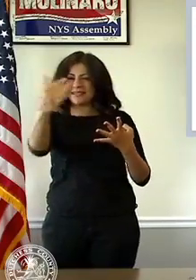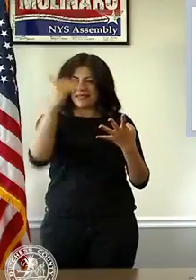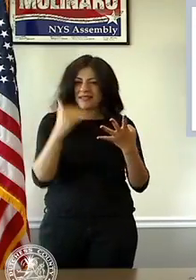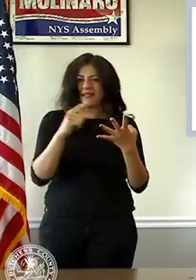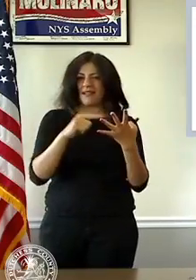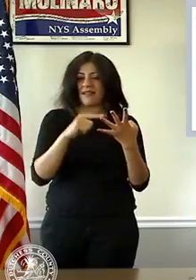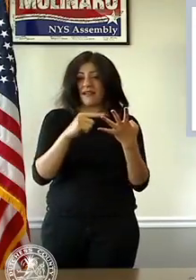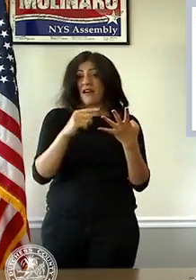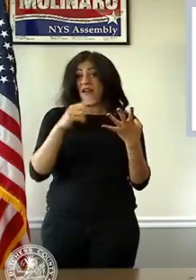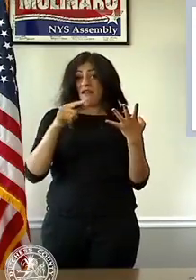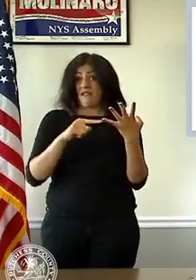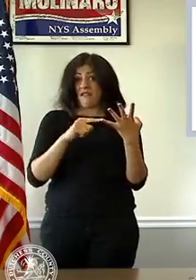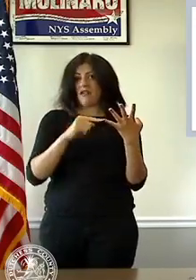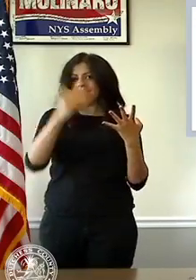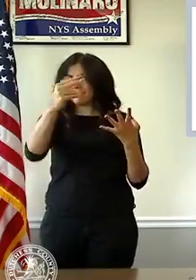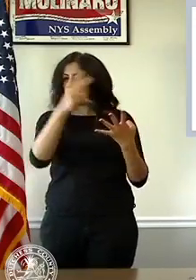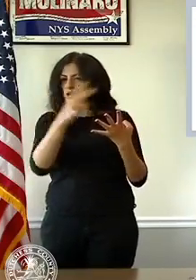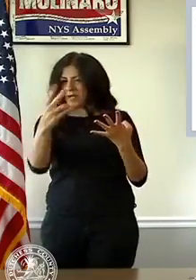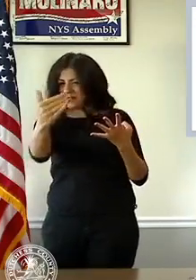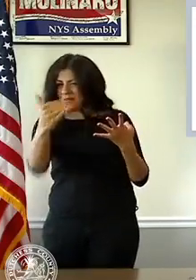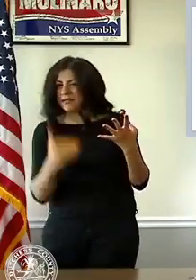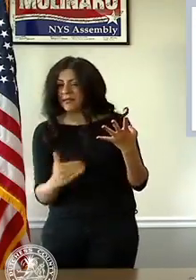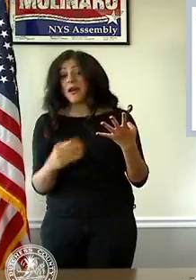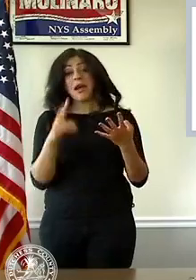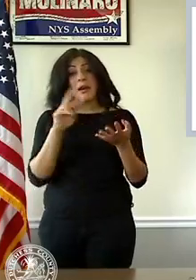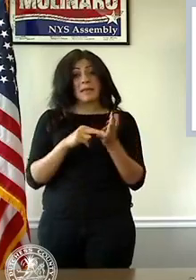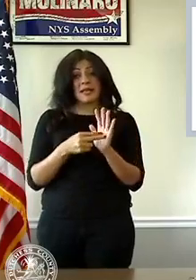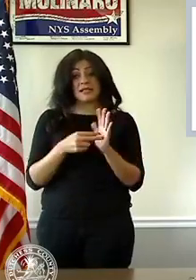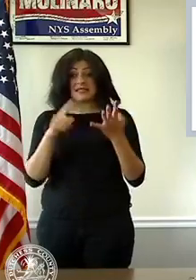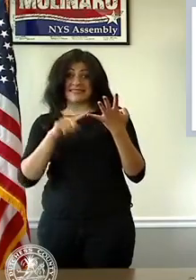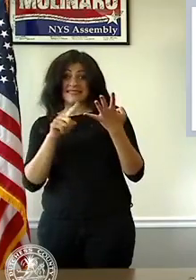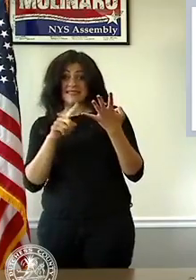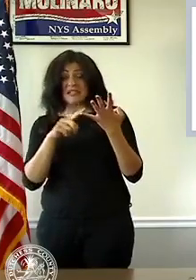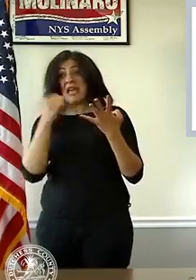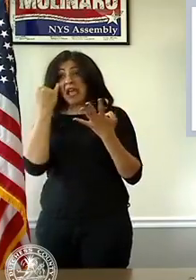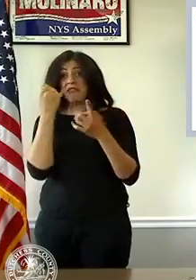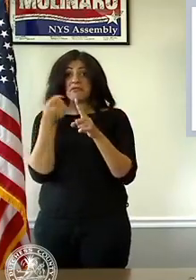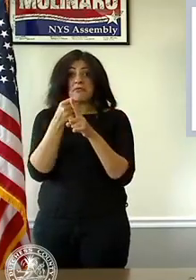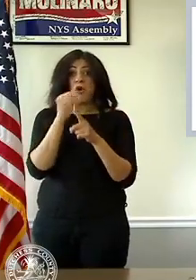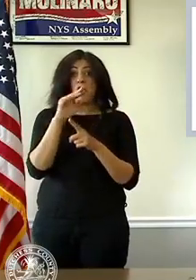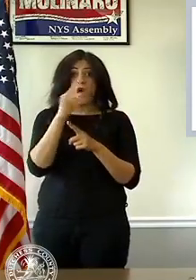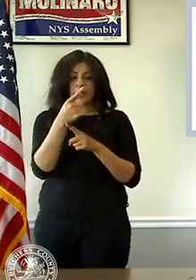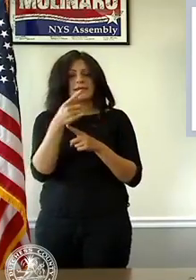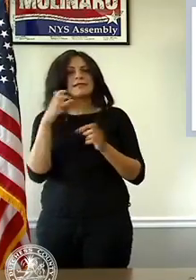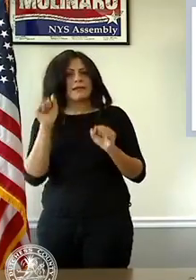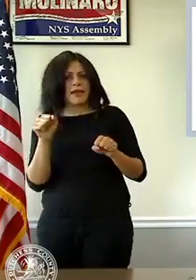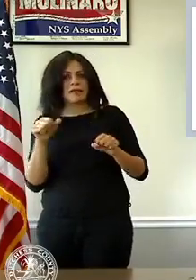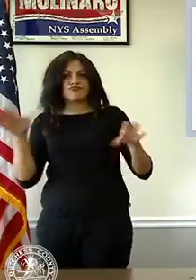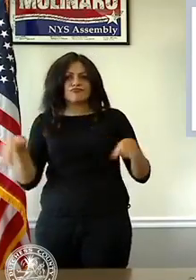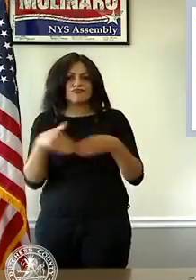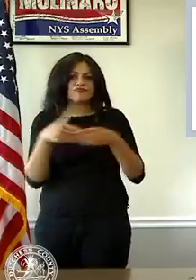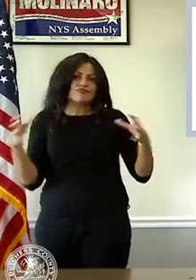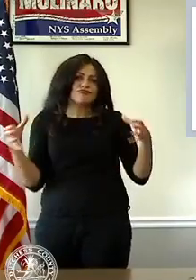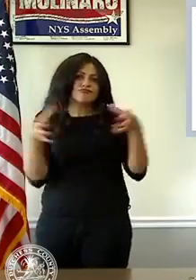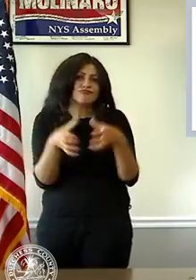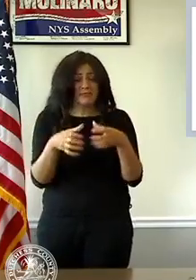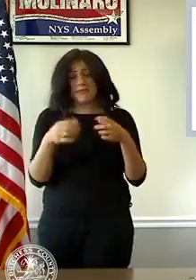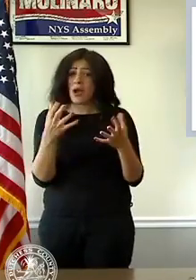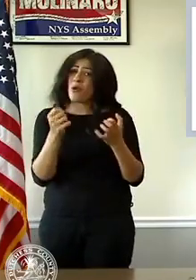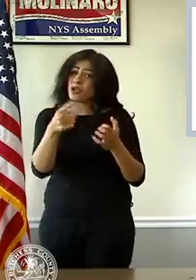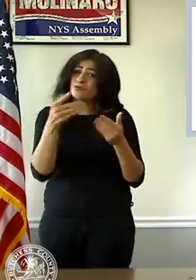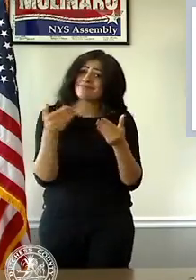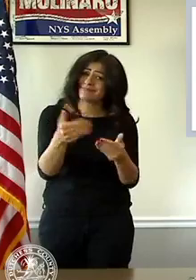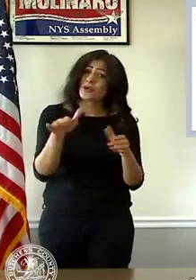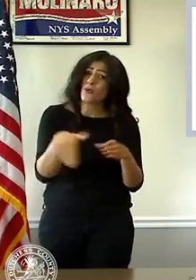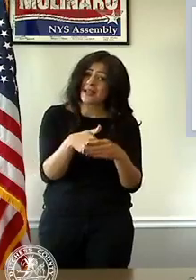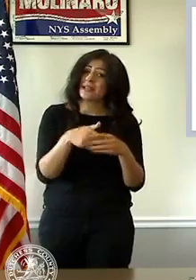is 2 weeks from then. That would mean an activity like a wedding would be permitted in August, and I certainly want you to be able to do that. And so